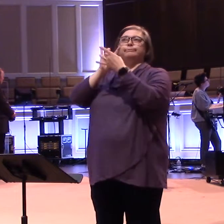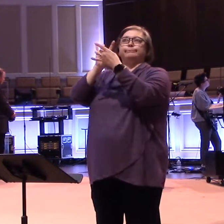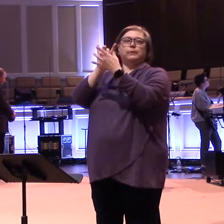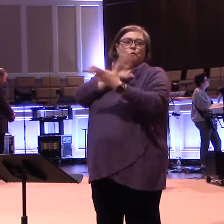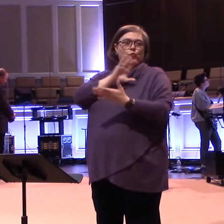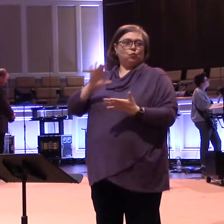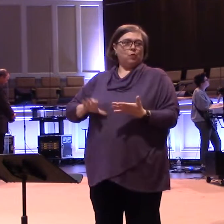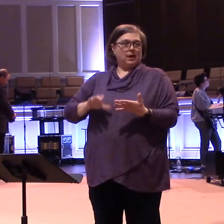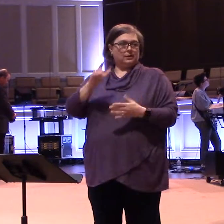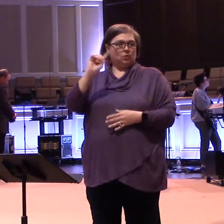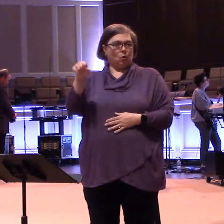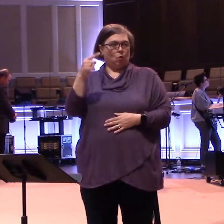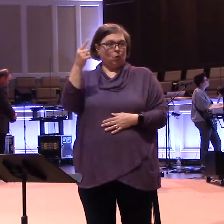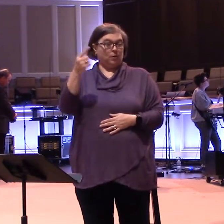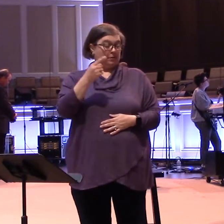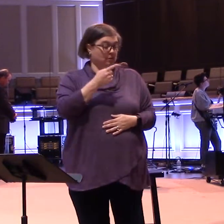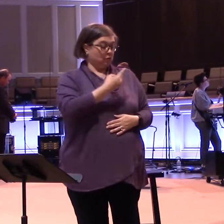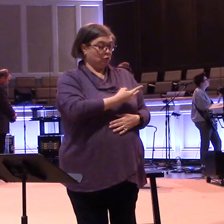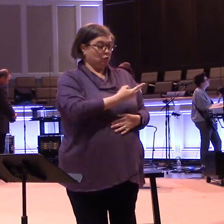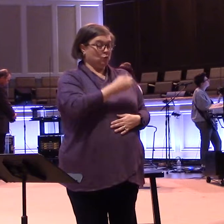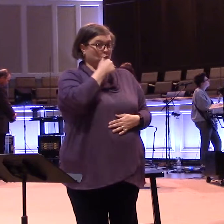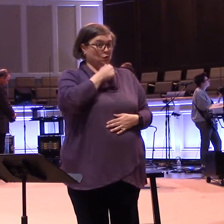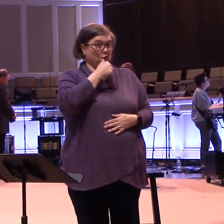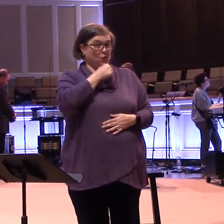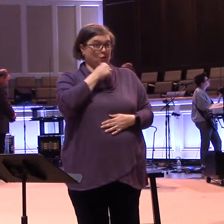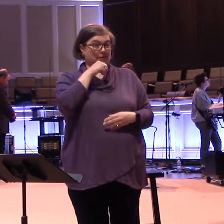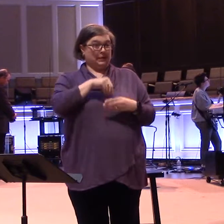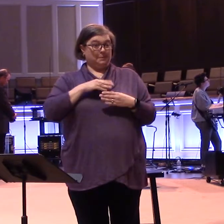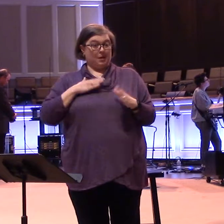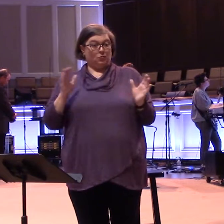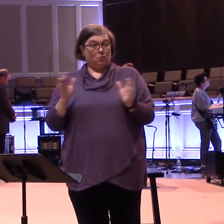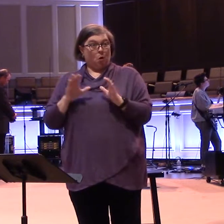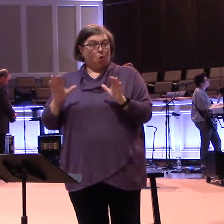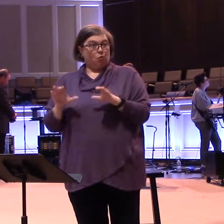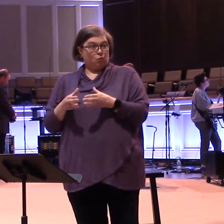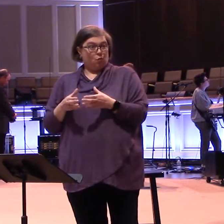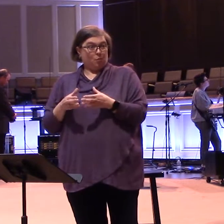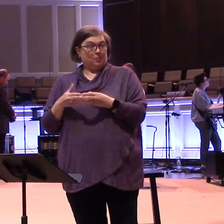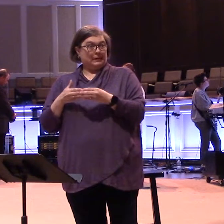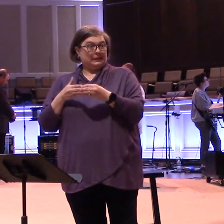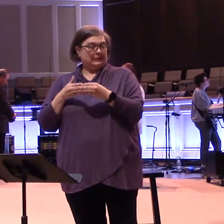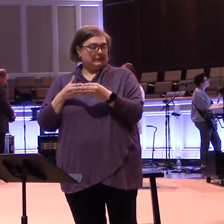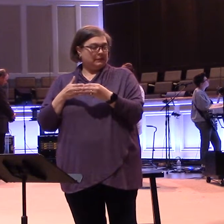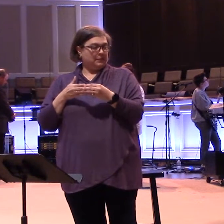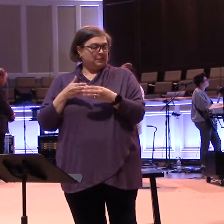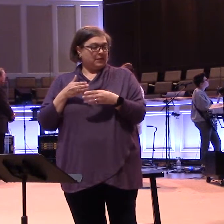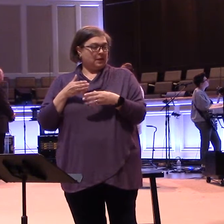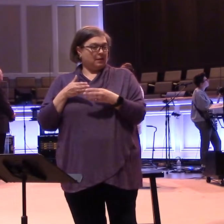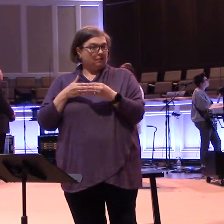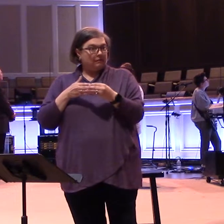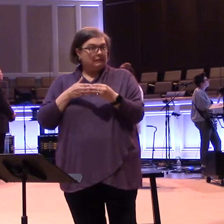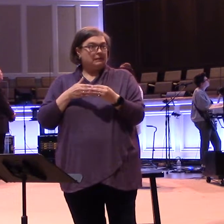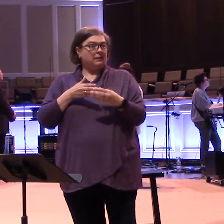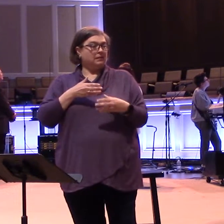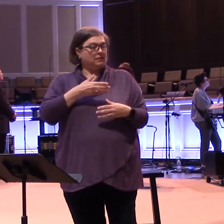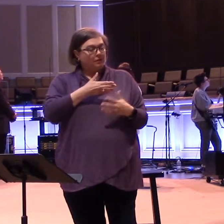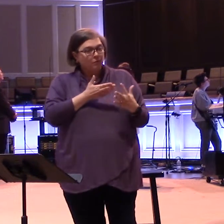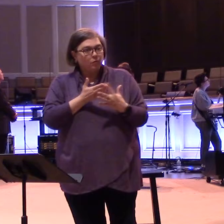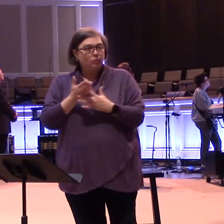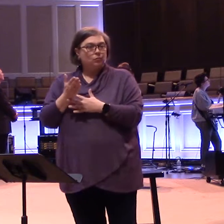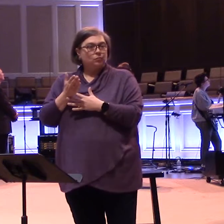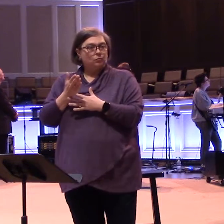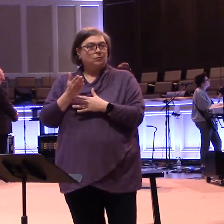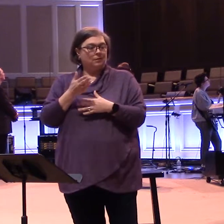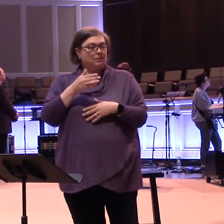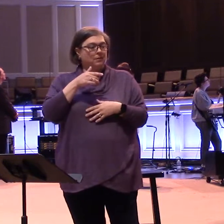in my 12th grade small group have made a decision to follow Christ, to follow him in obedience through believer's baptism, and I get the